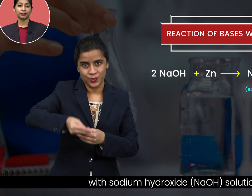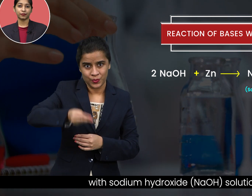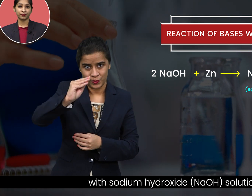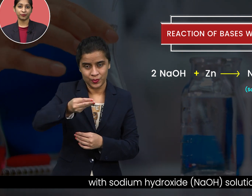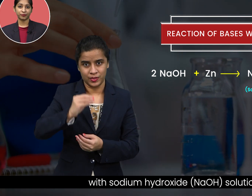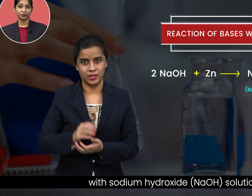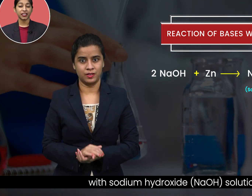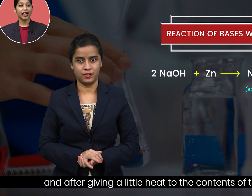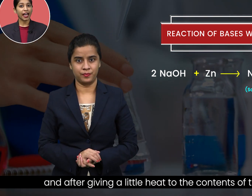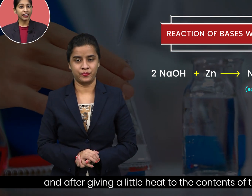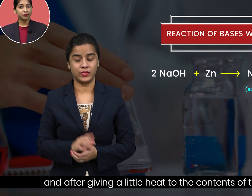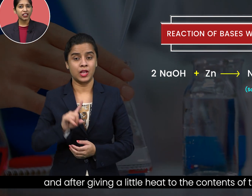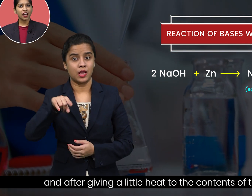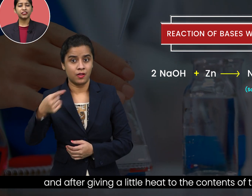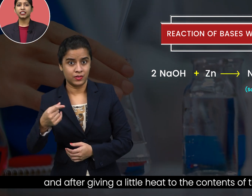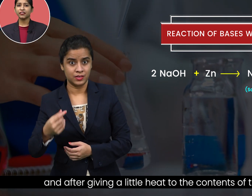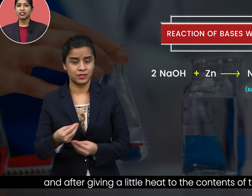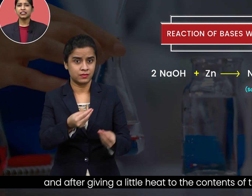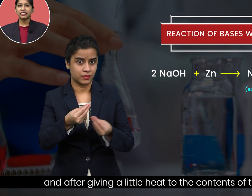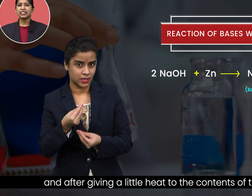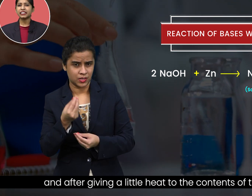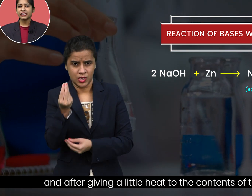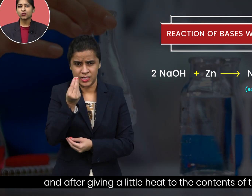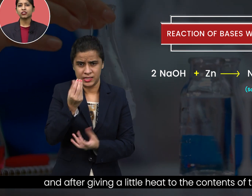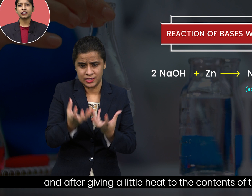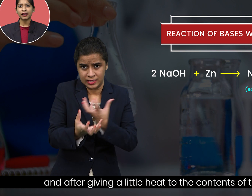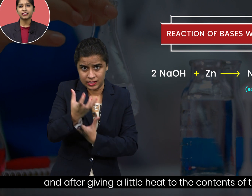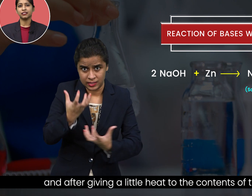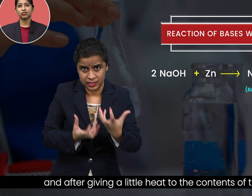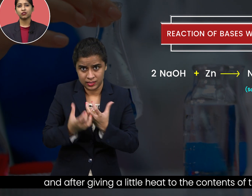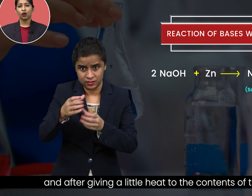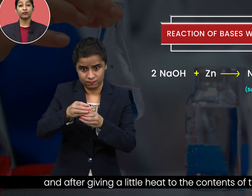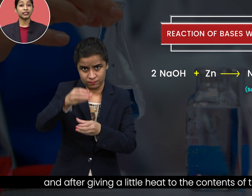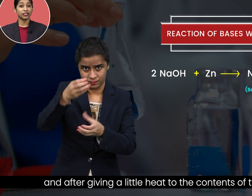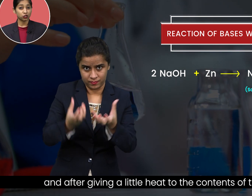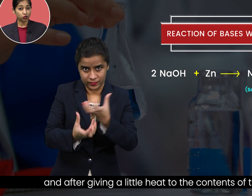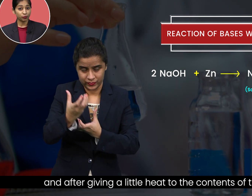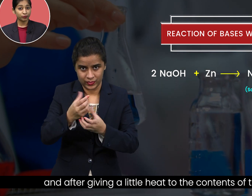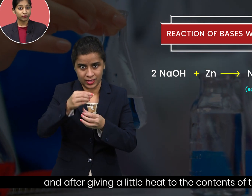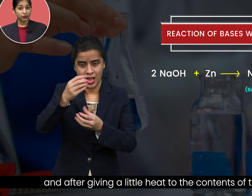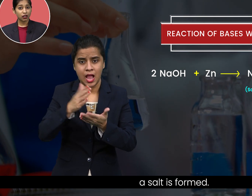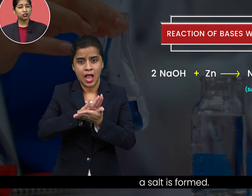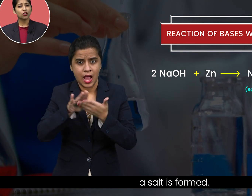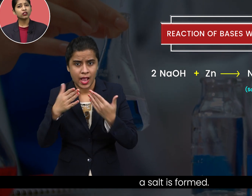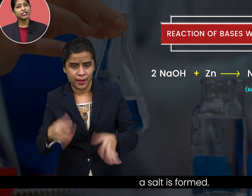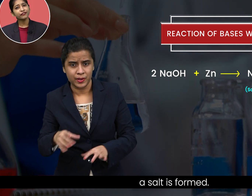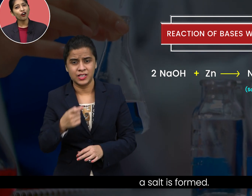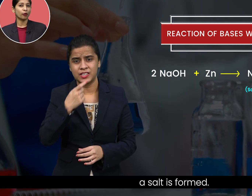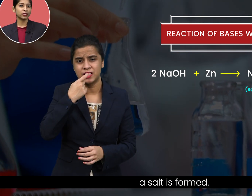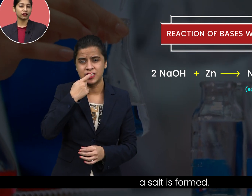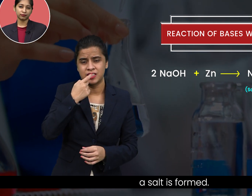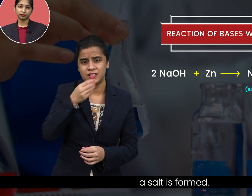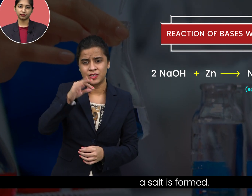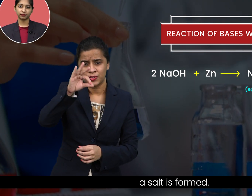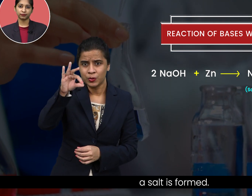and after giving a little heat to the contents of the test tube, a salt is